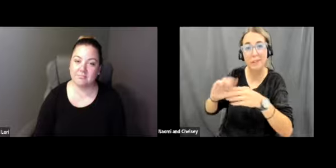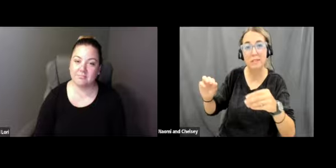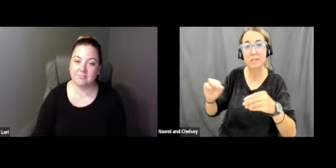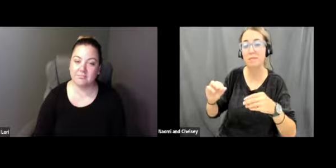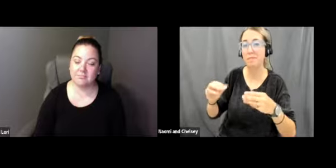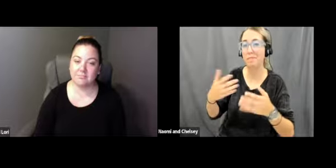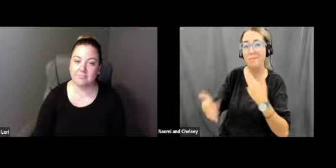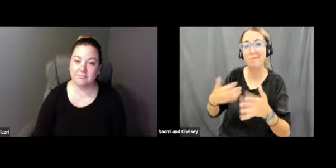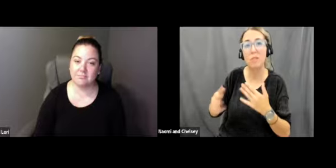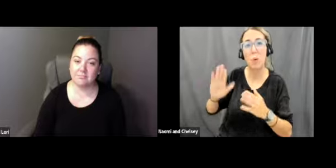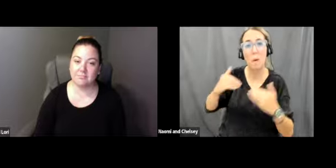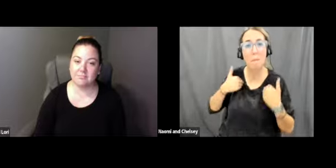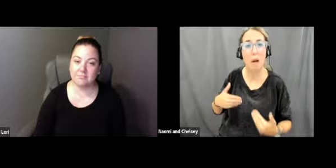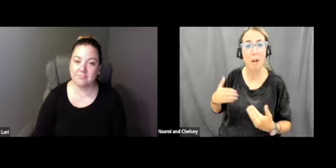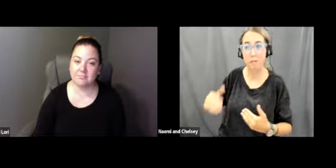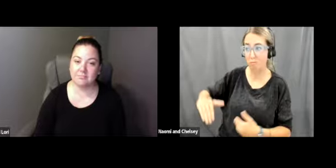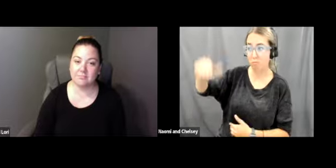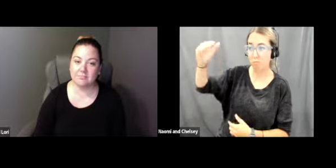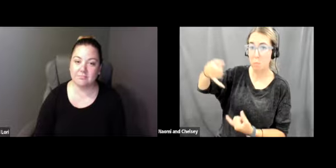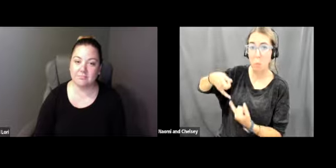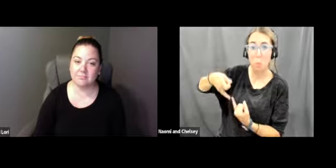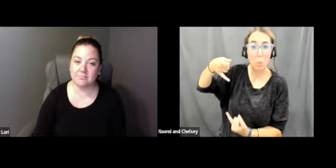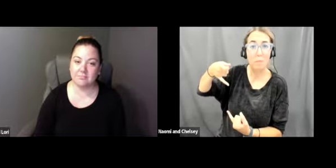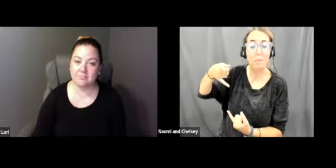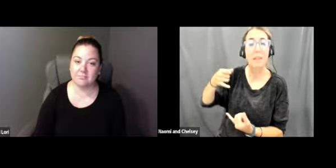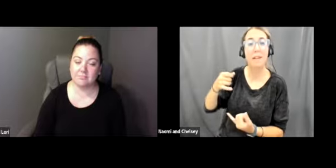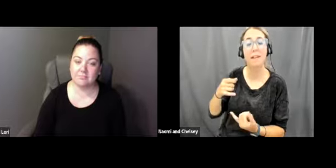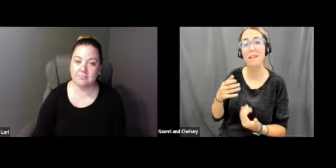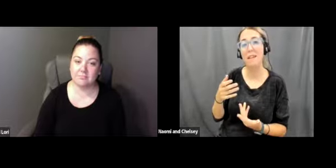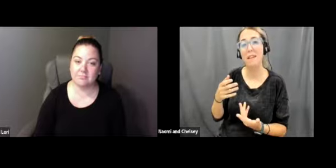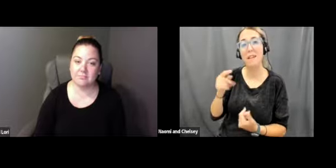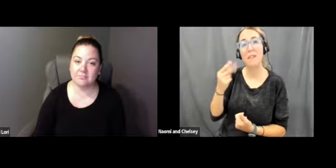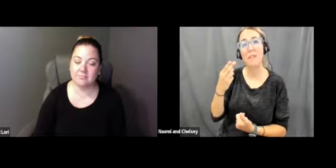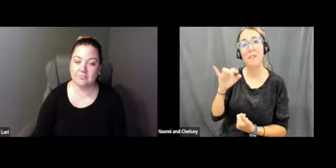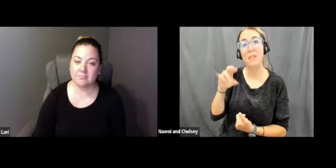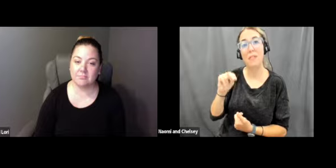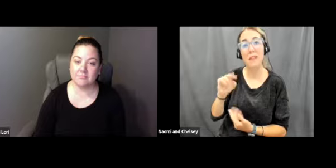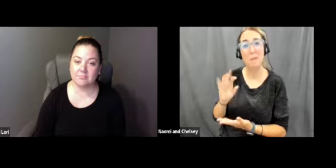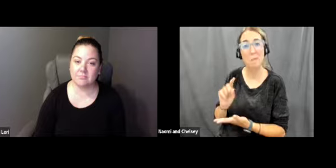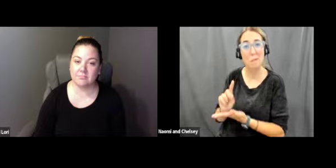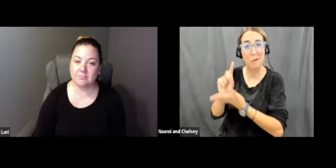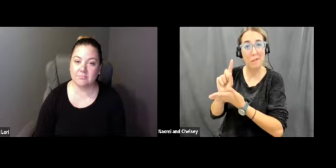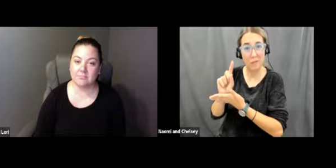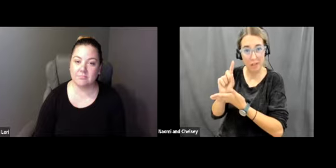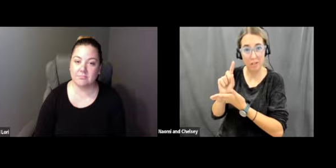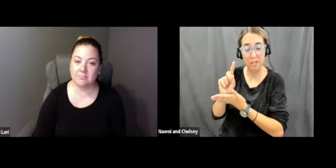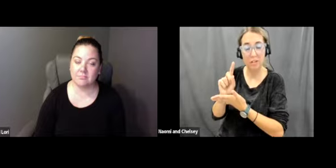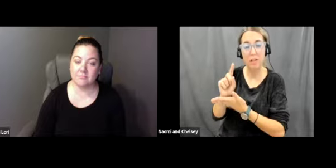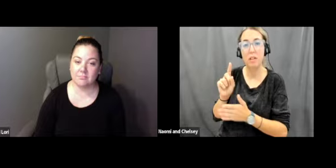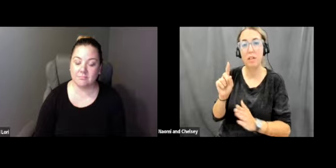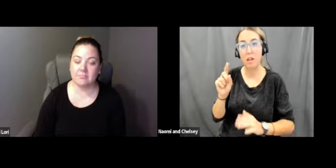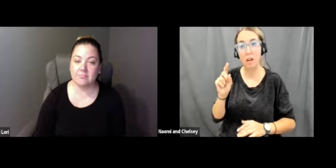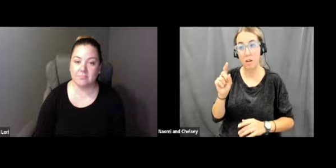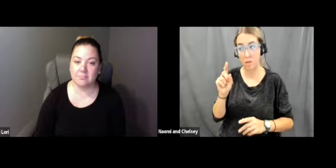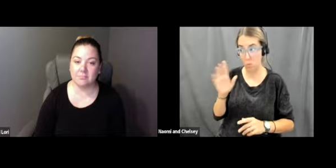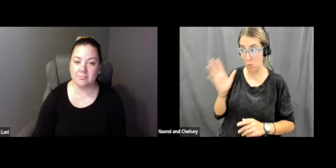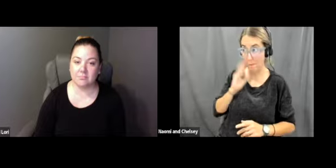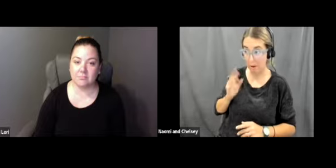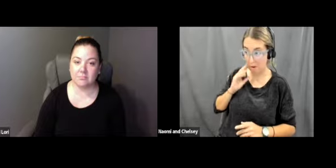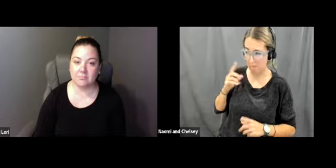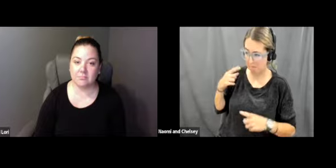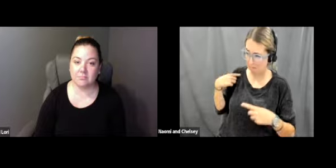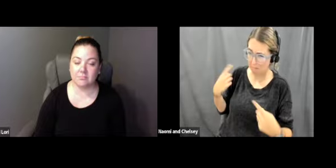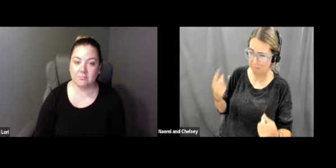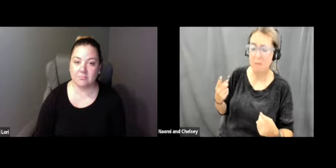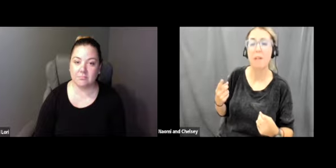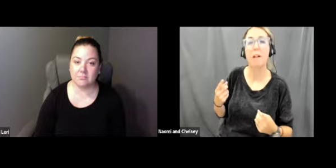with thin privilege and in a smaller body, just like one comment can just like send you down